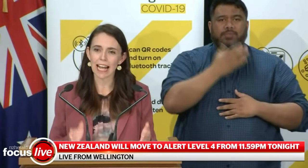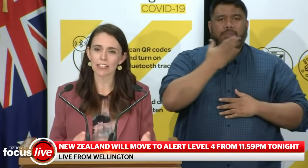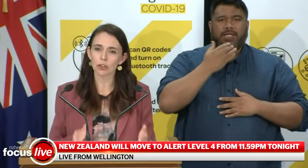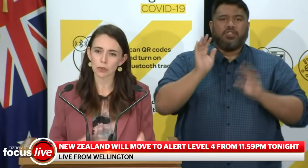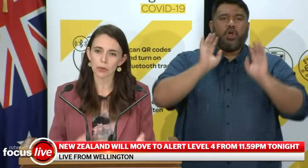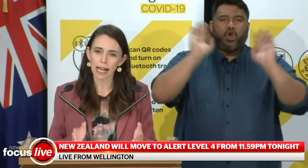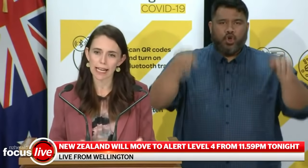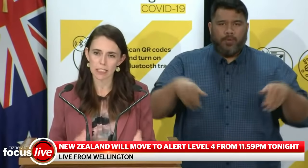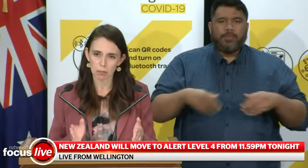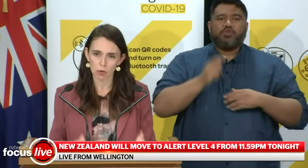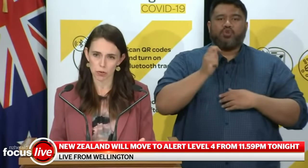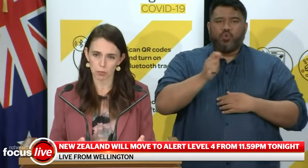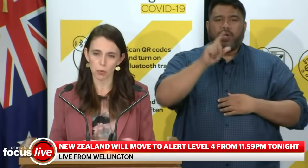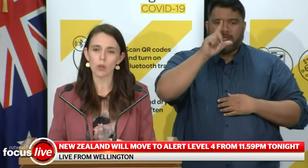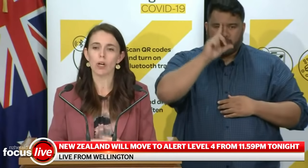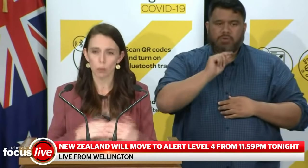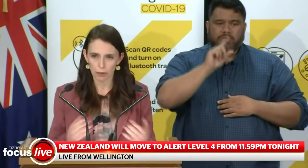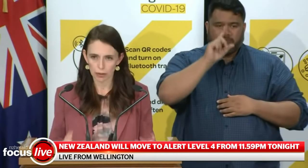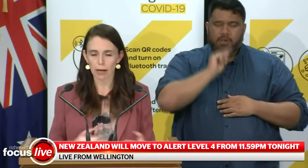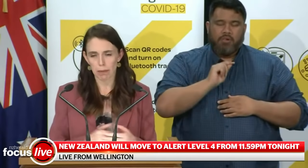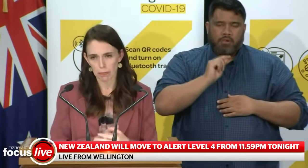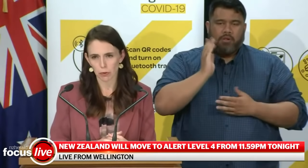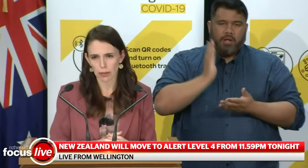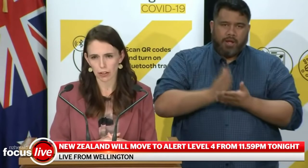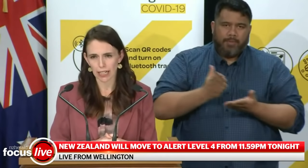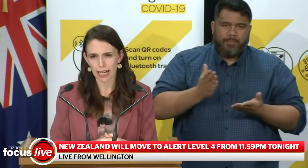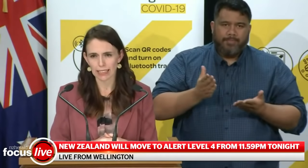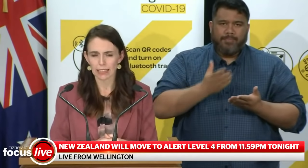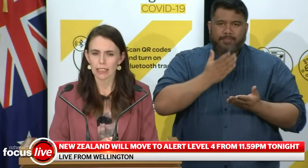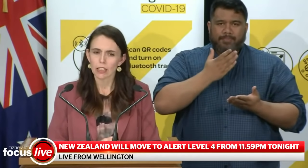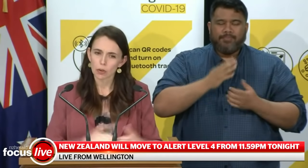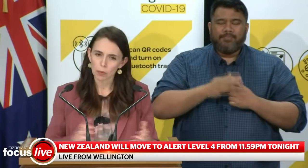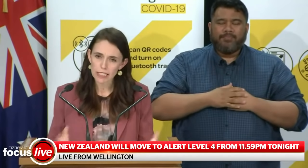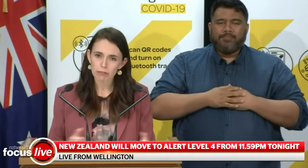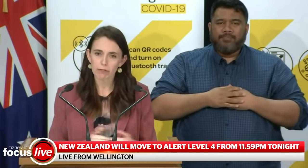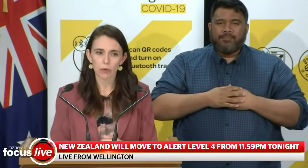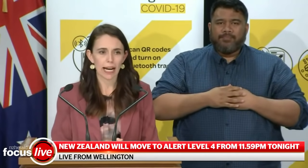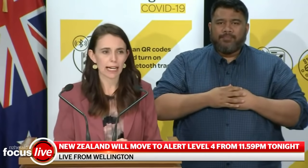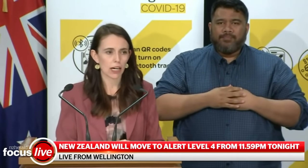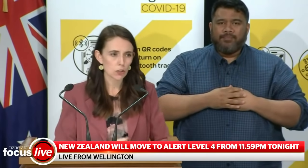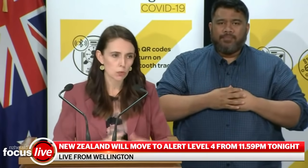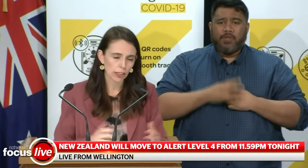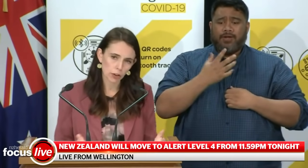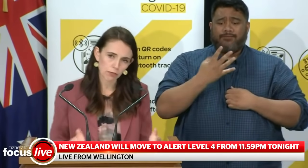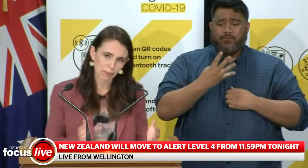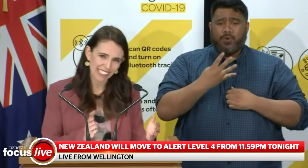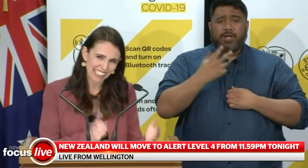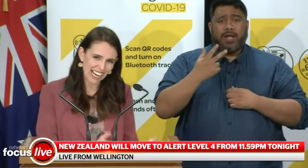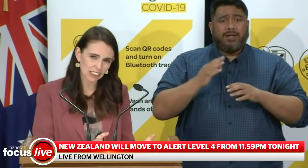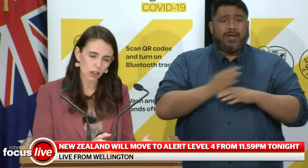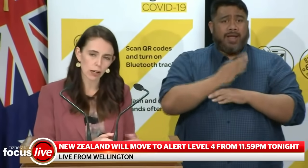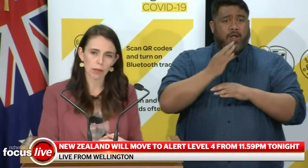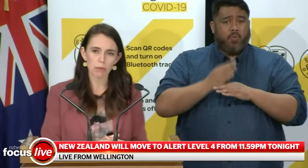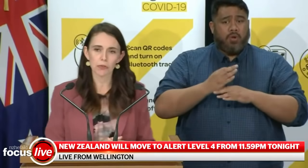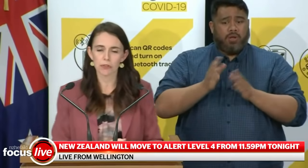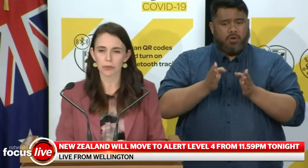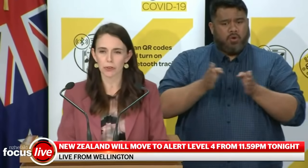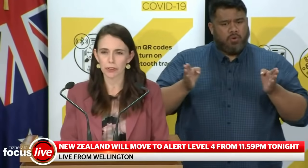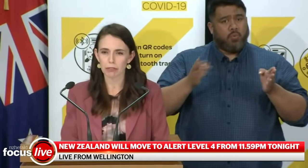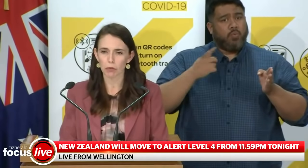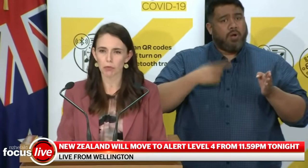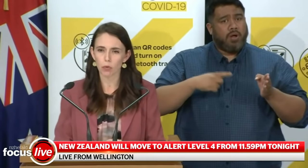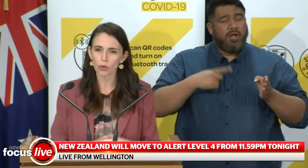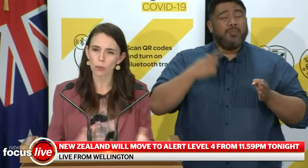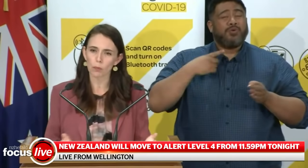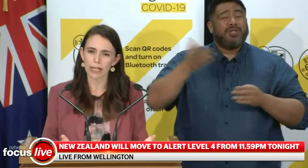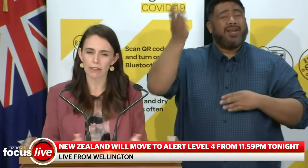ideally, as soon as possible, we would like people to relocate. The reason for 48 hours, we learnt from the last time we moved to an